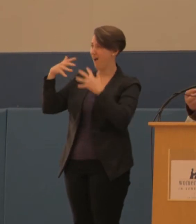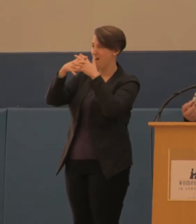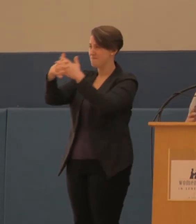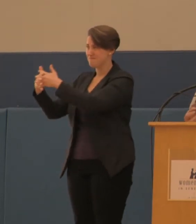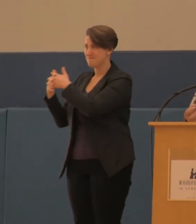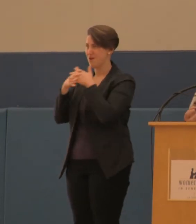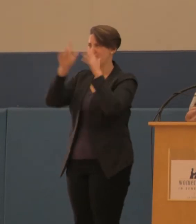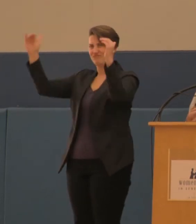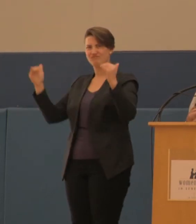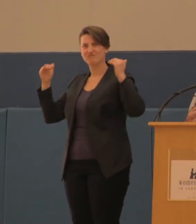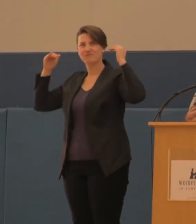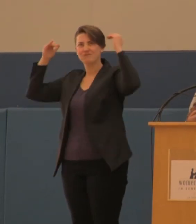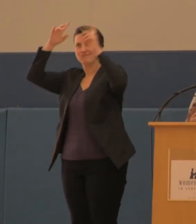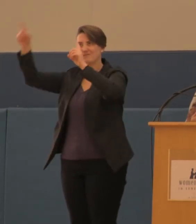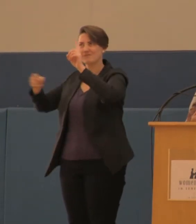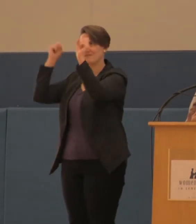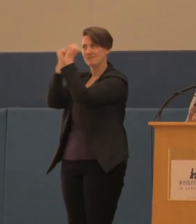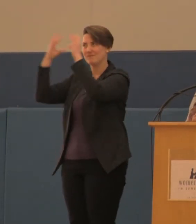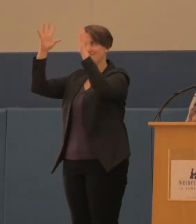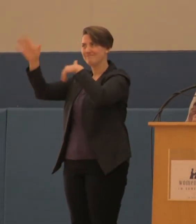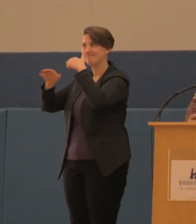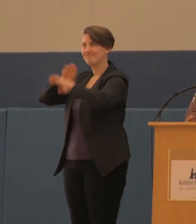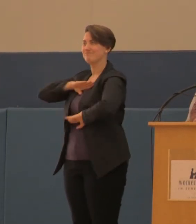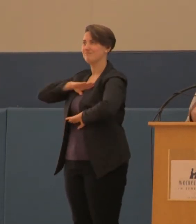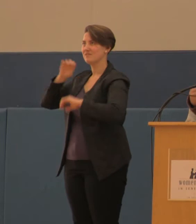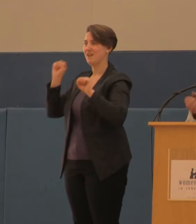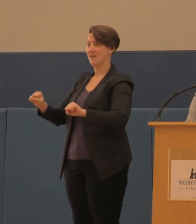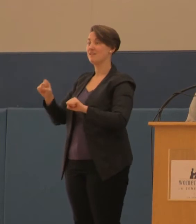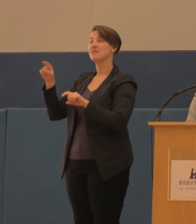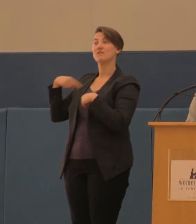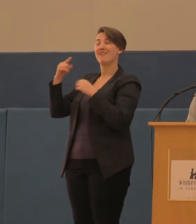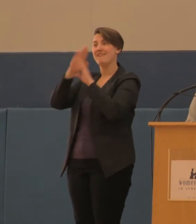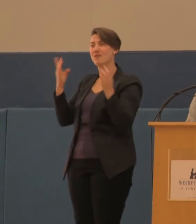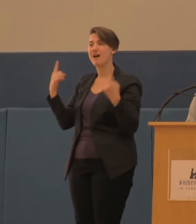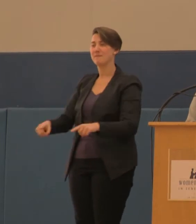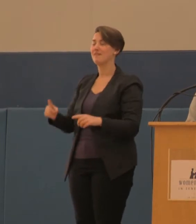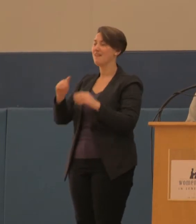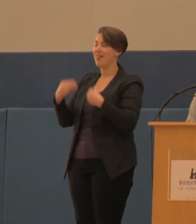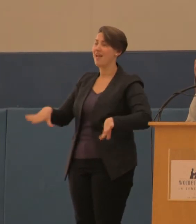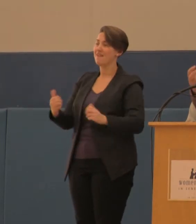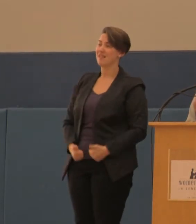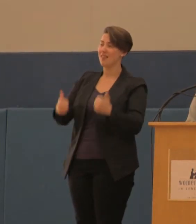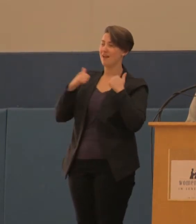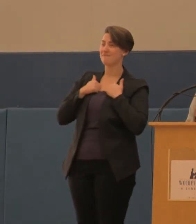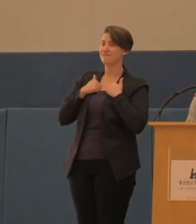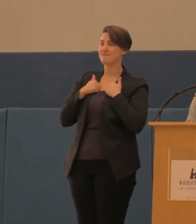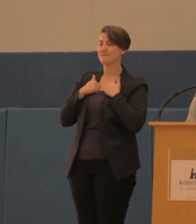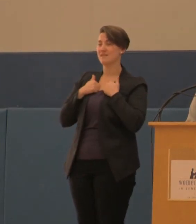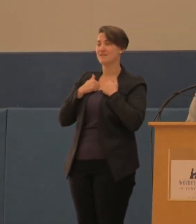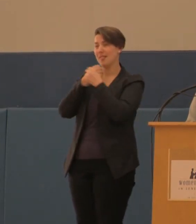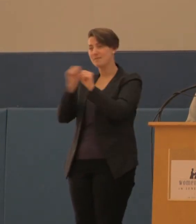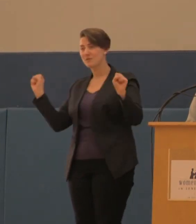always wanted to be, but never has been. A land of life, liberty, and the ability to